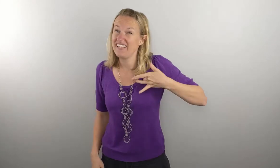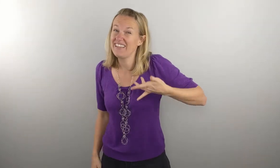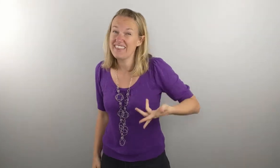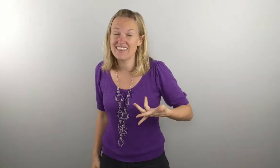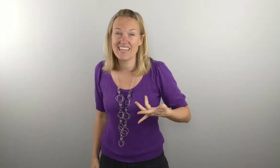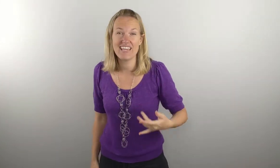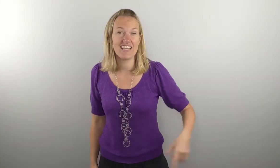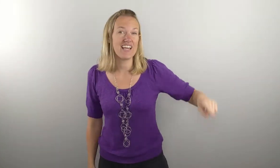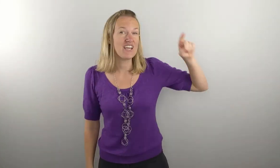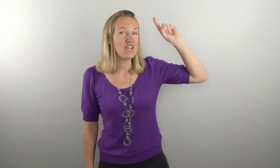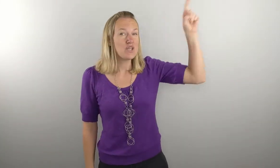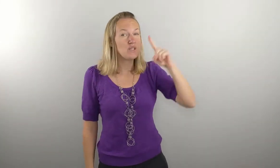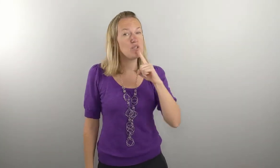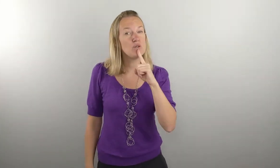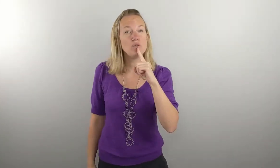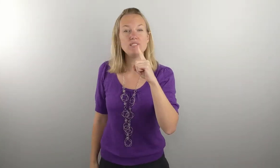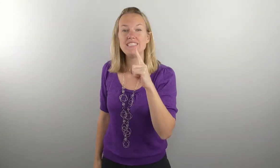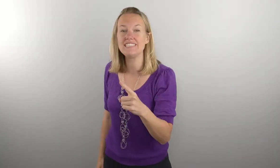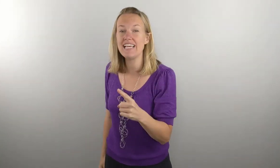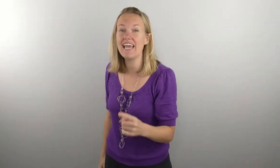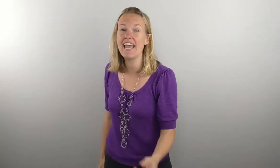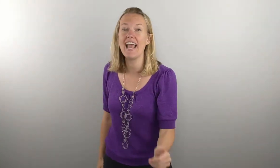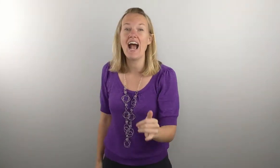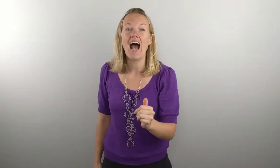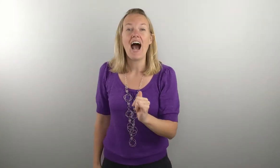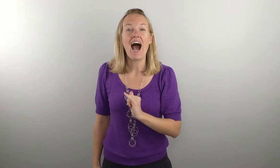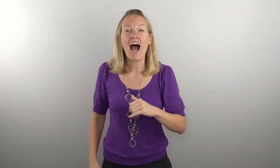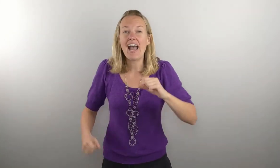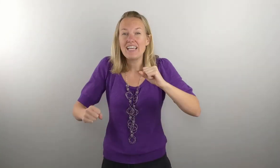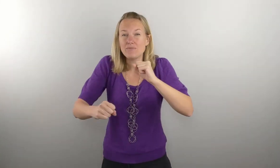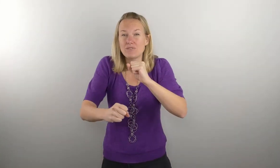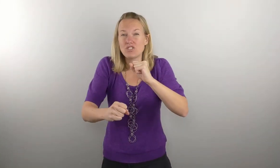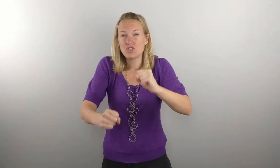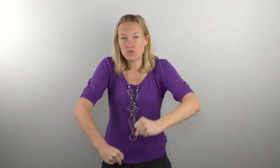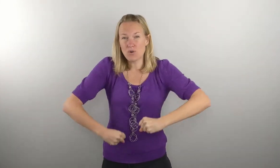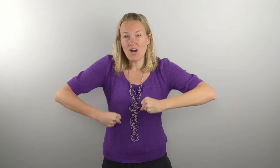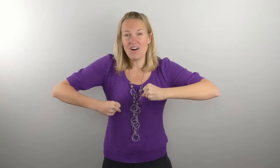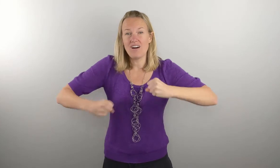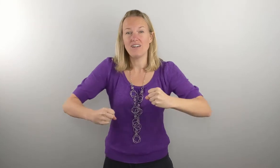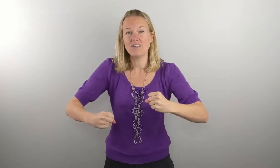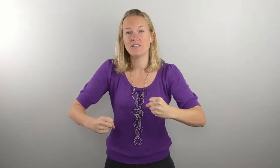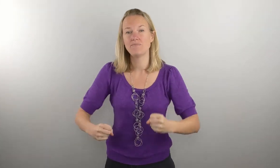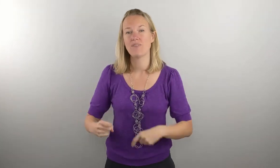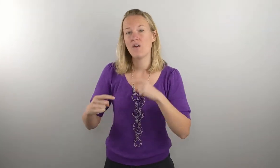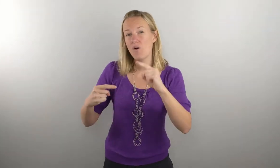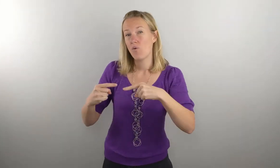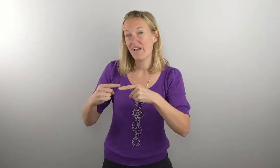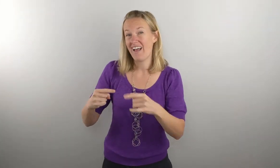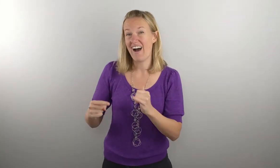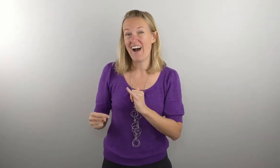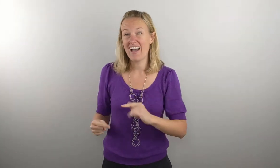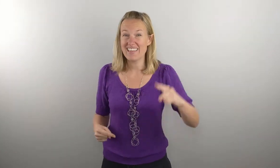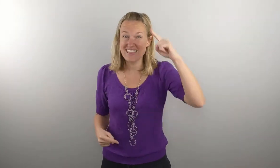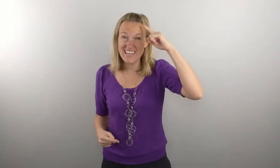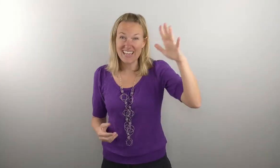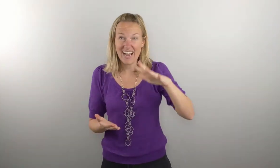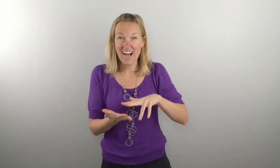a thing. You say I am strong when I think I